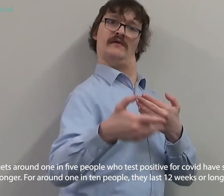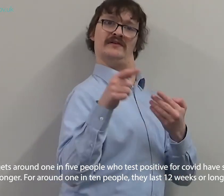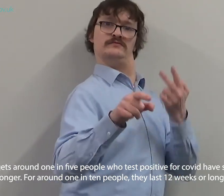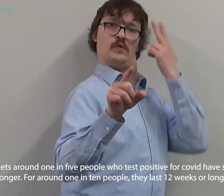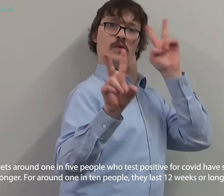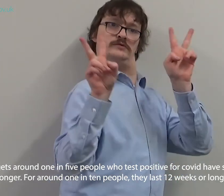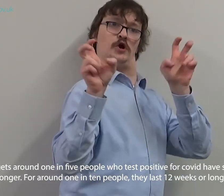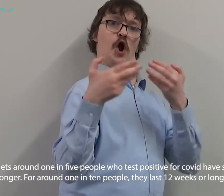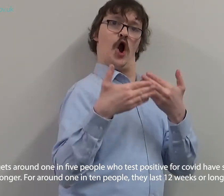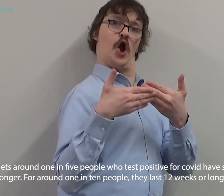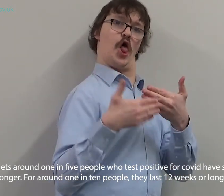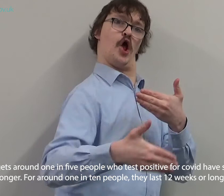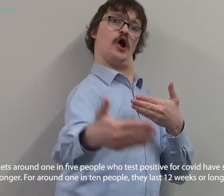This is called Long Covid.